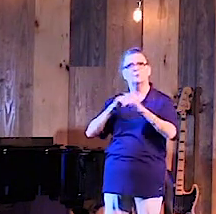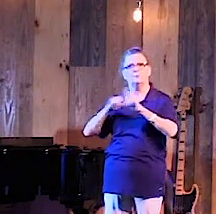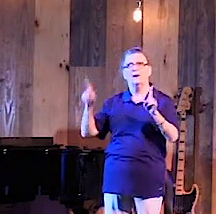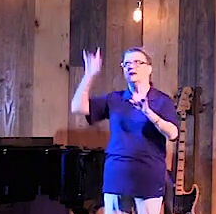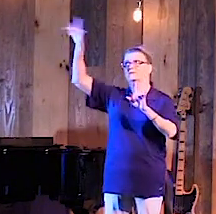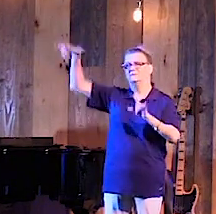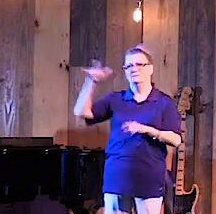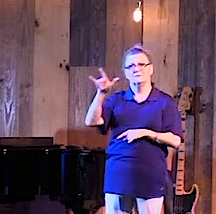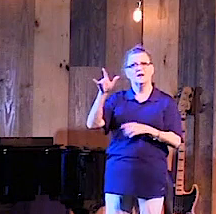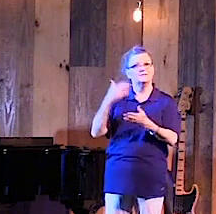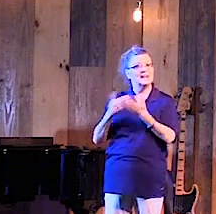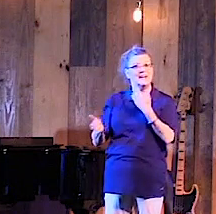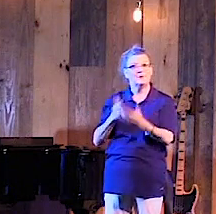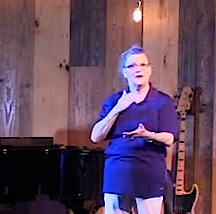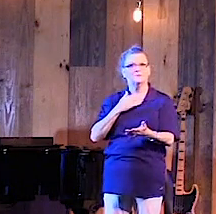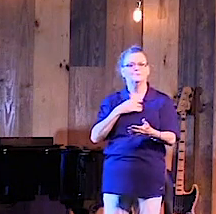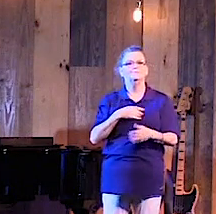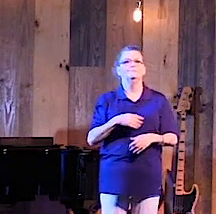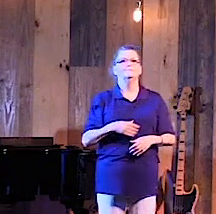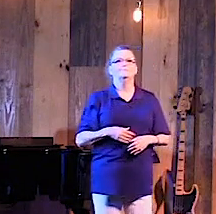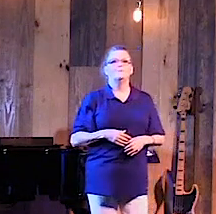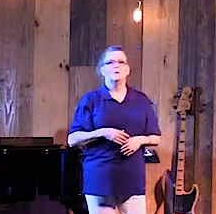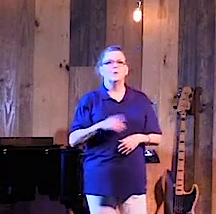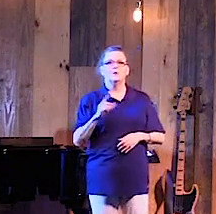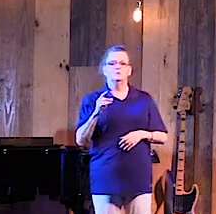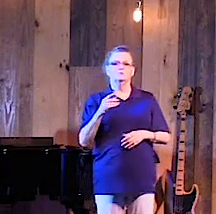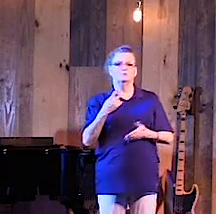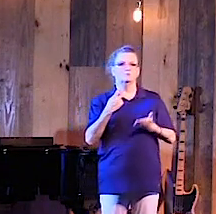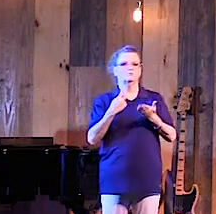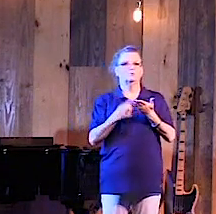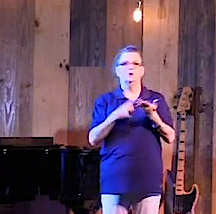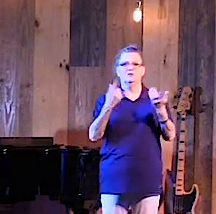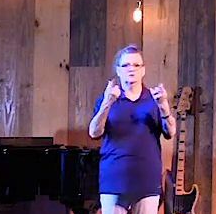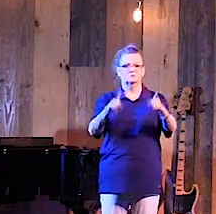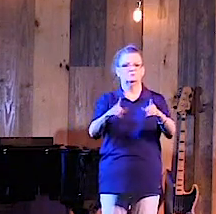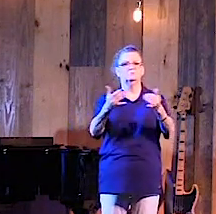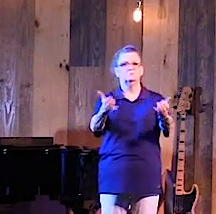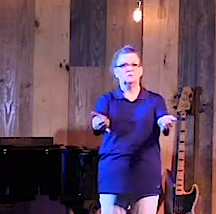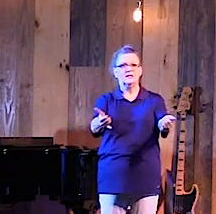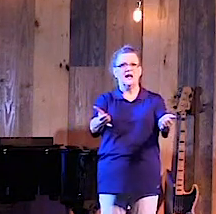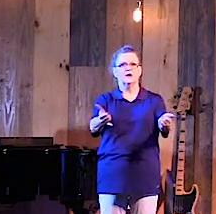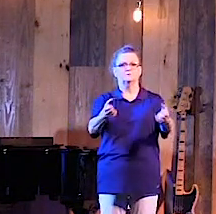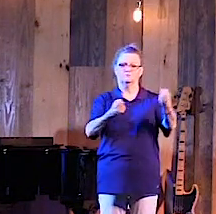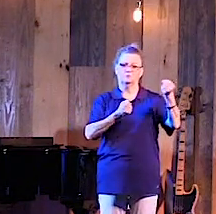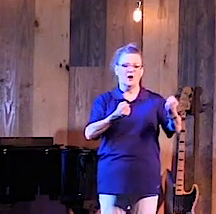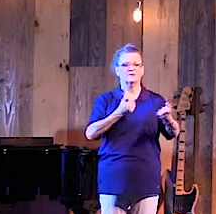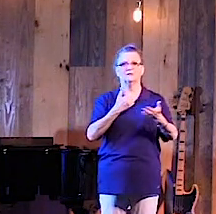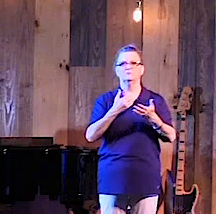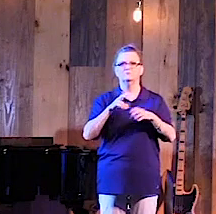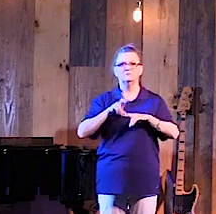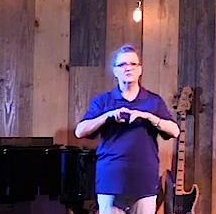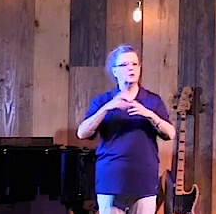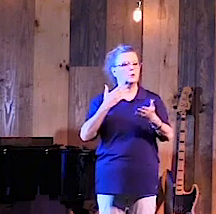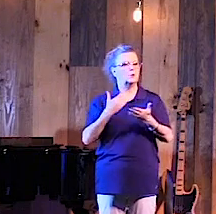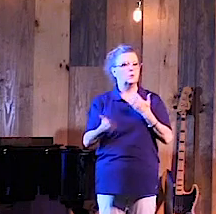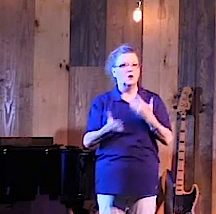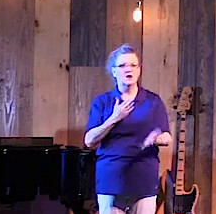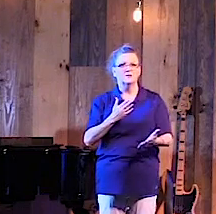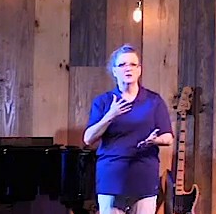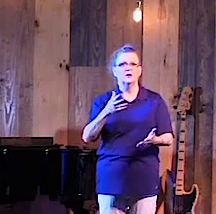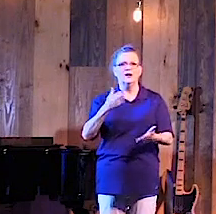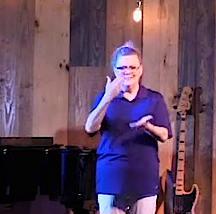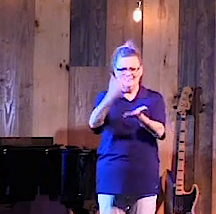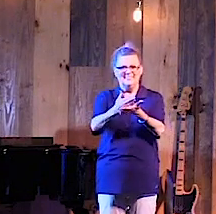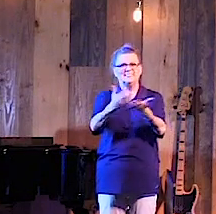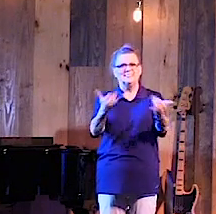you're driving, if you're doing some cross stitch, I don't care what you're doing right now. If you will stop right now, you will hear the